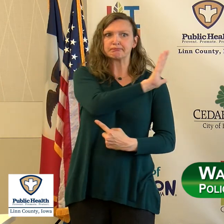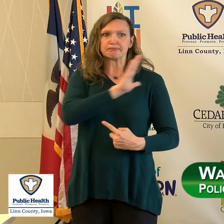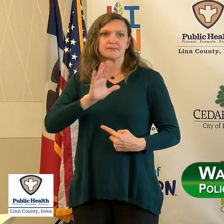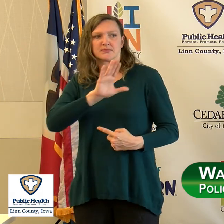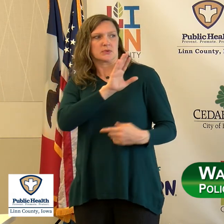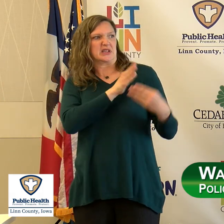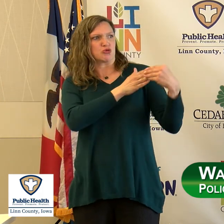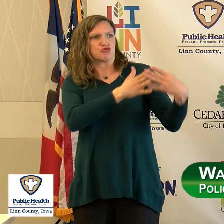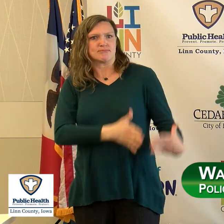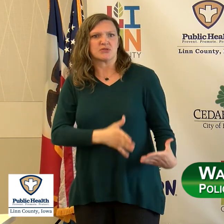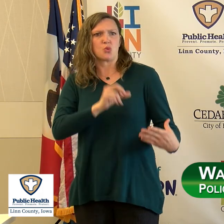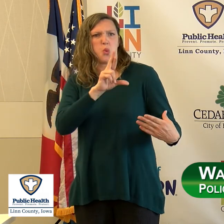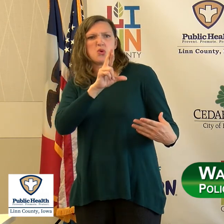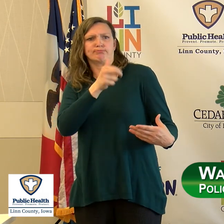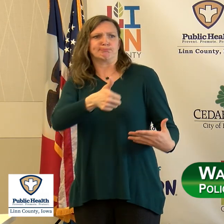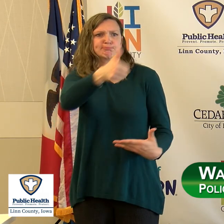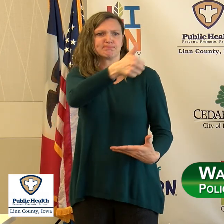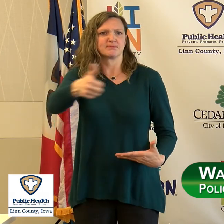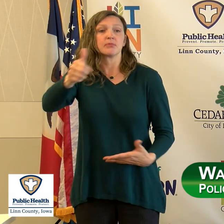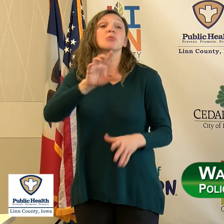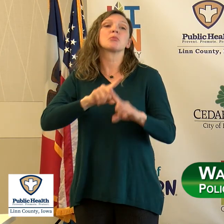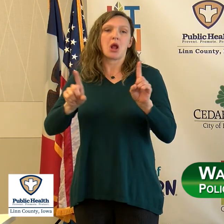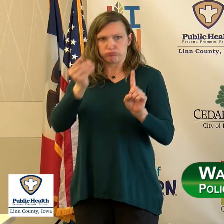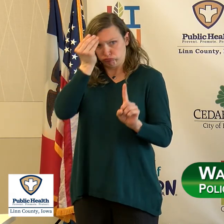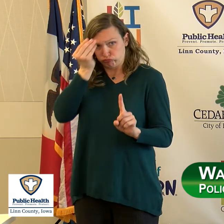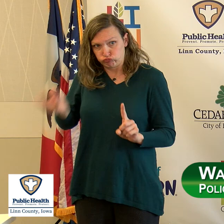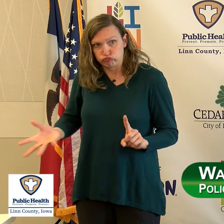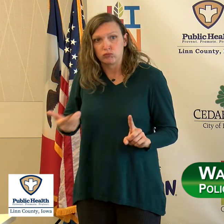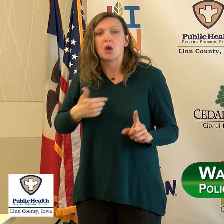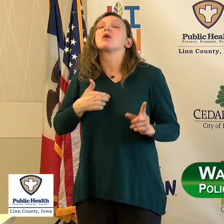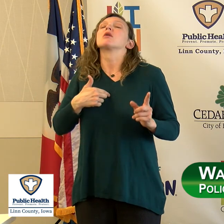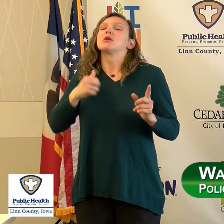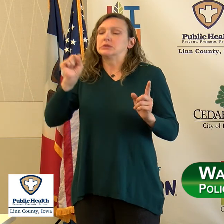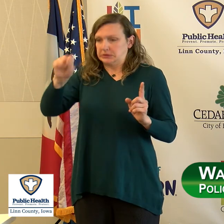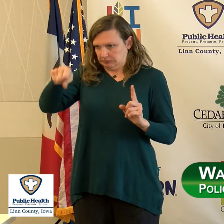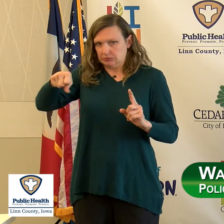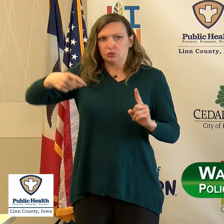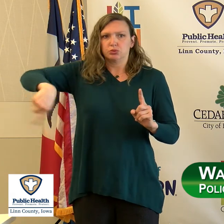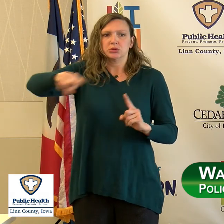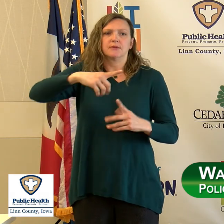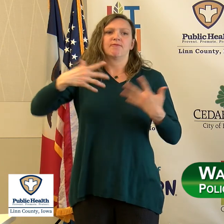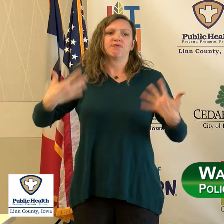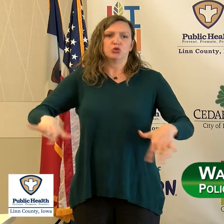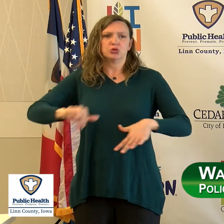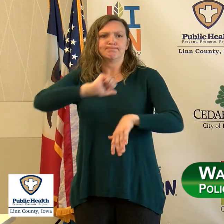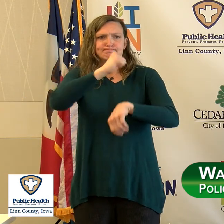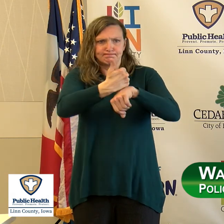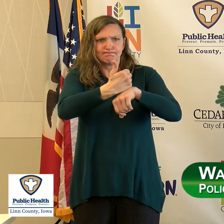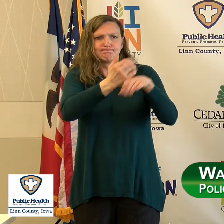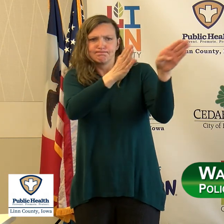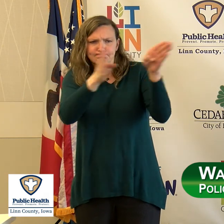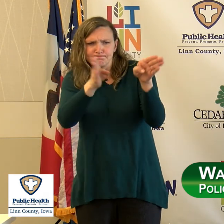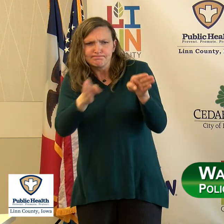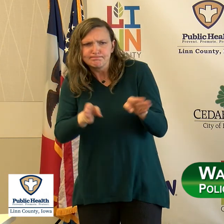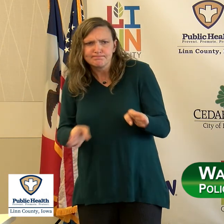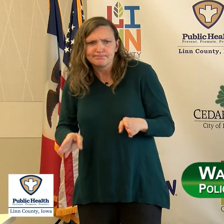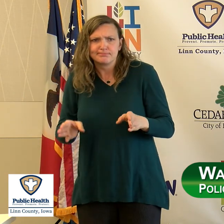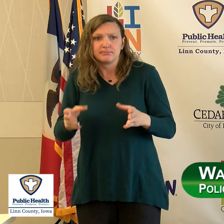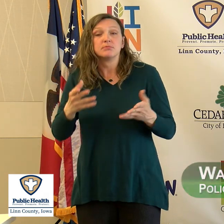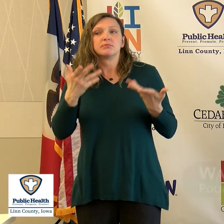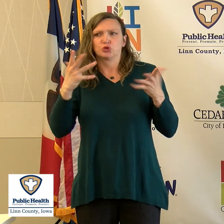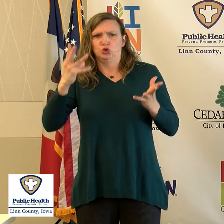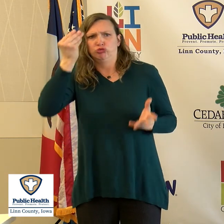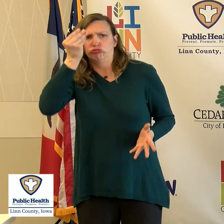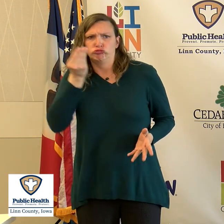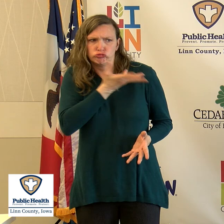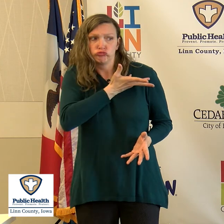know that some are drafting their plans probably as we speak. Since this information just came to our